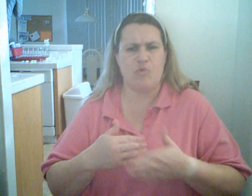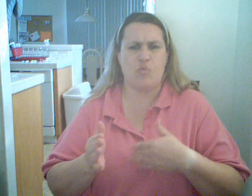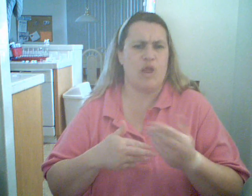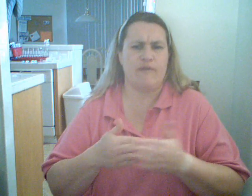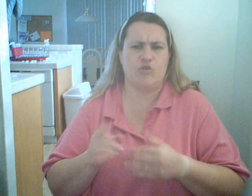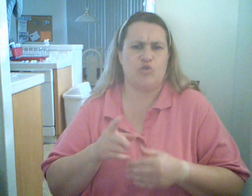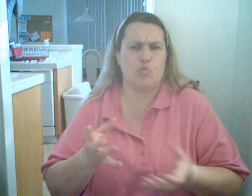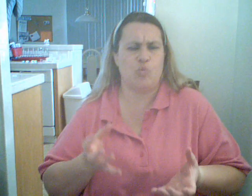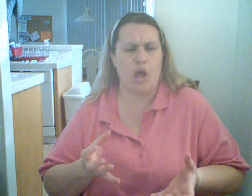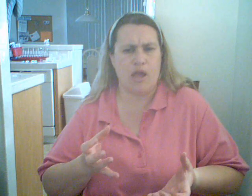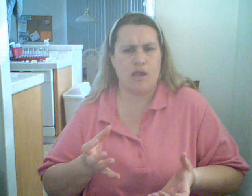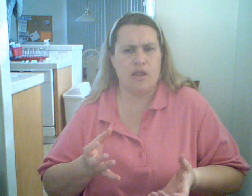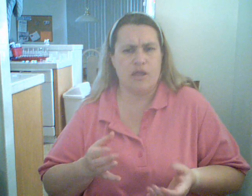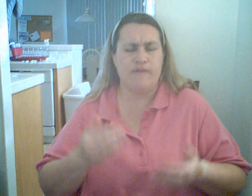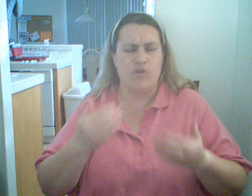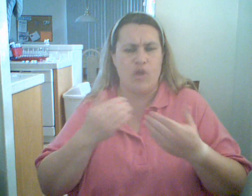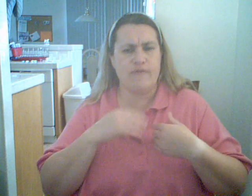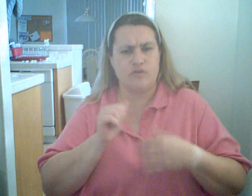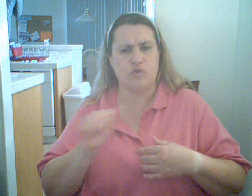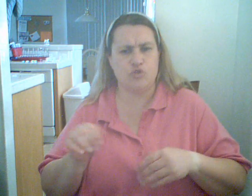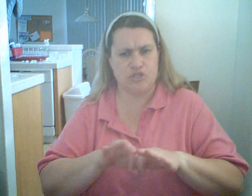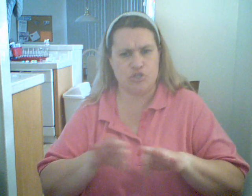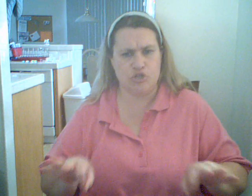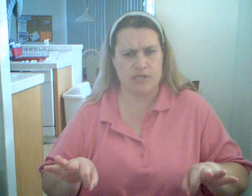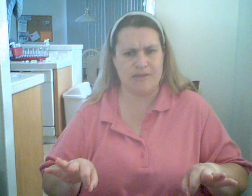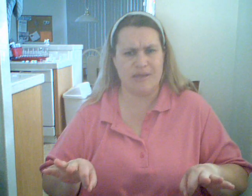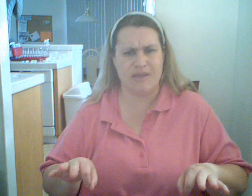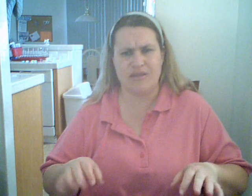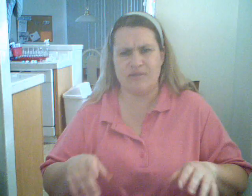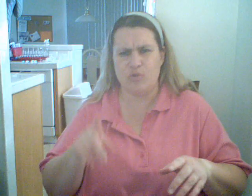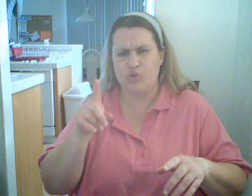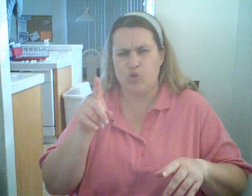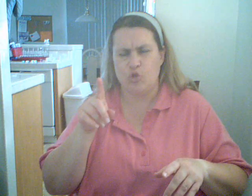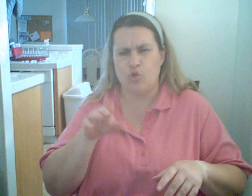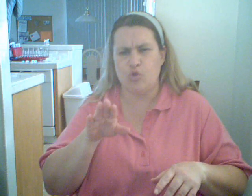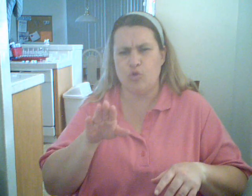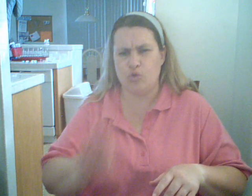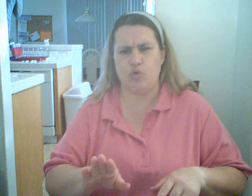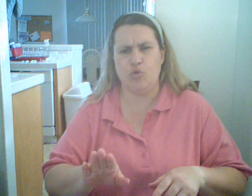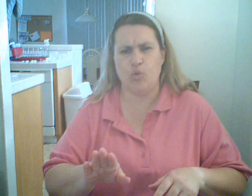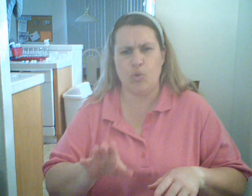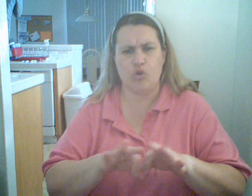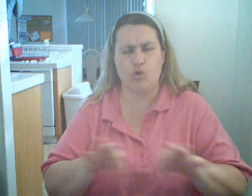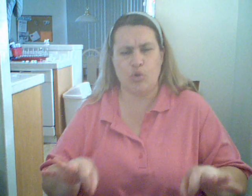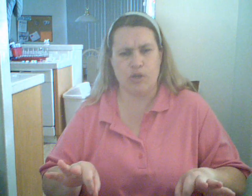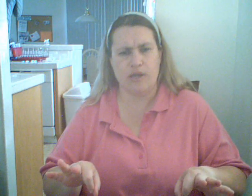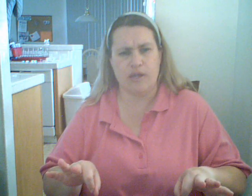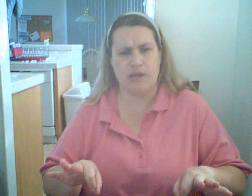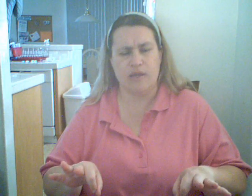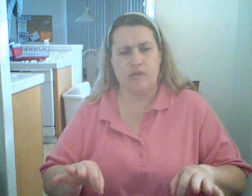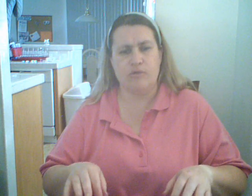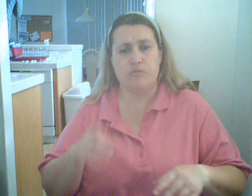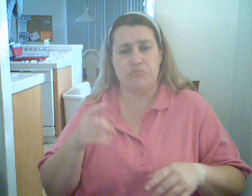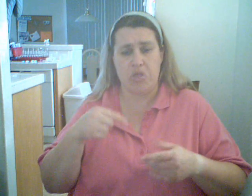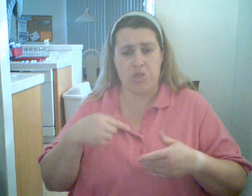associate's degree in something, you're good to go starting July 1st, 2009 through June